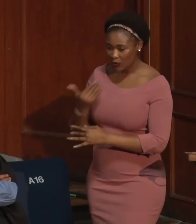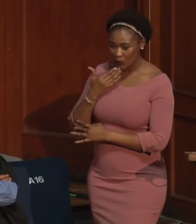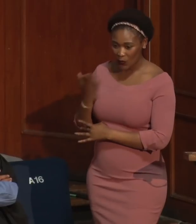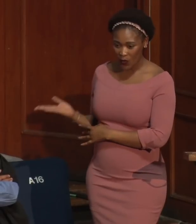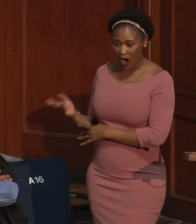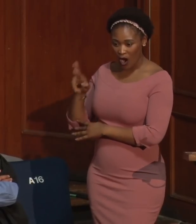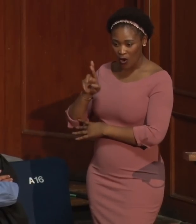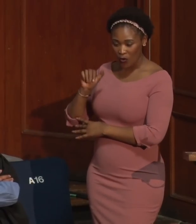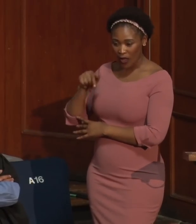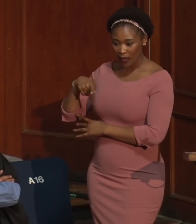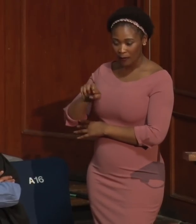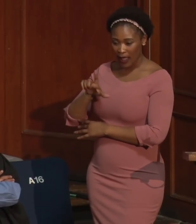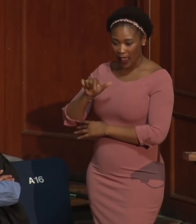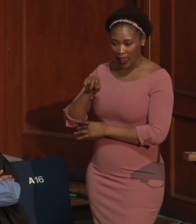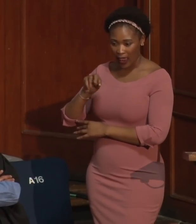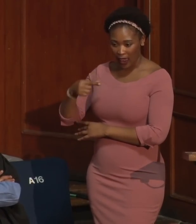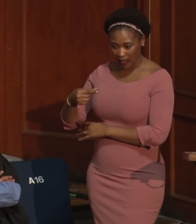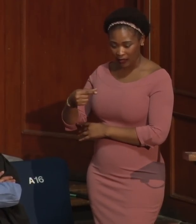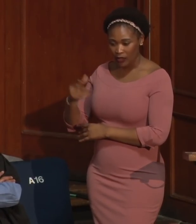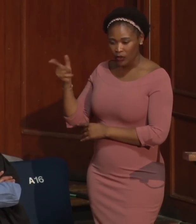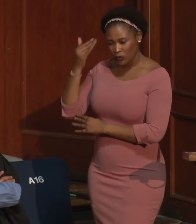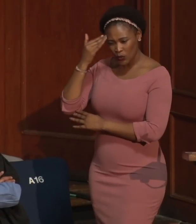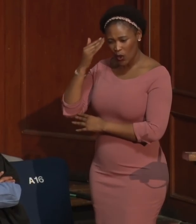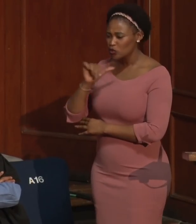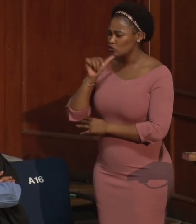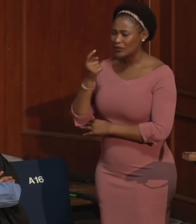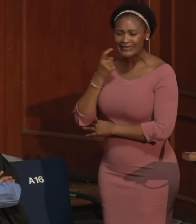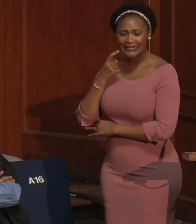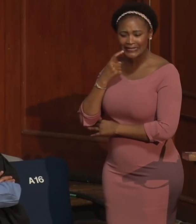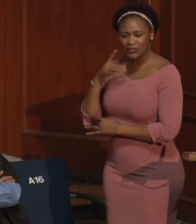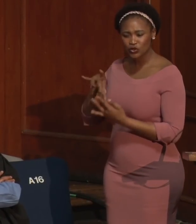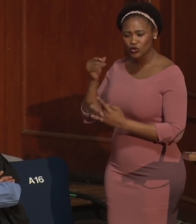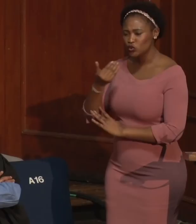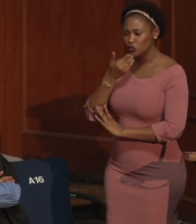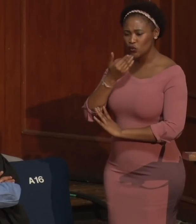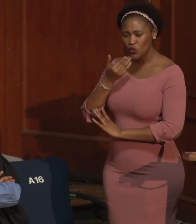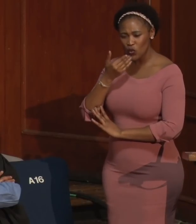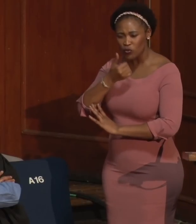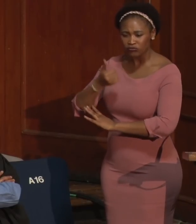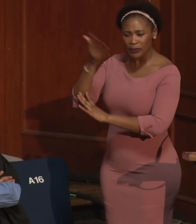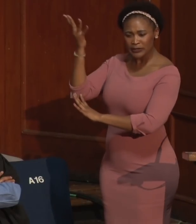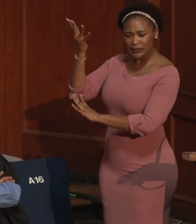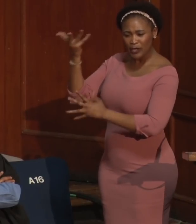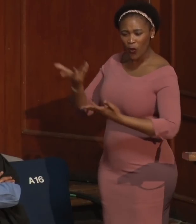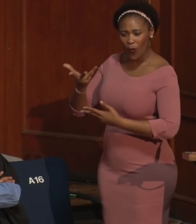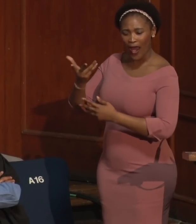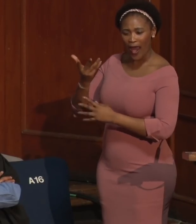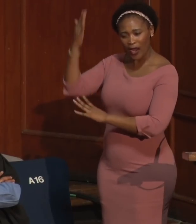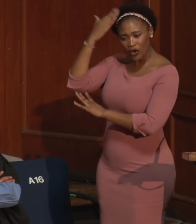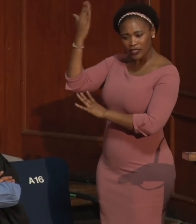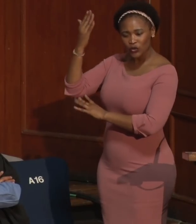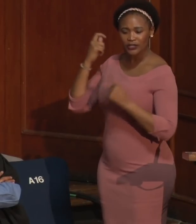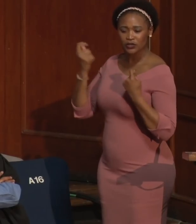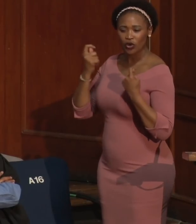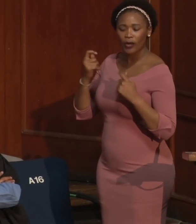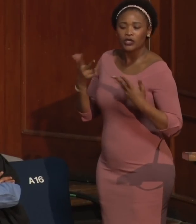thank you so much for the speech. You know, it's not very easy to select who becomes our guest speaker at graduation ceremonies. So